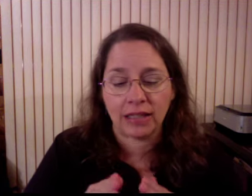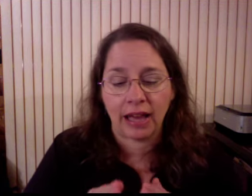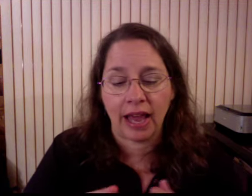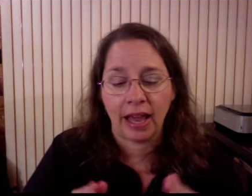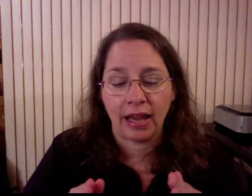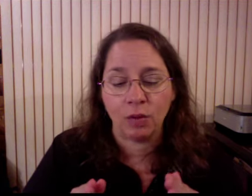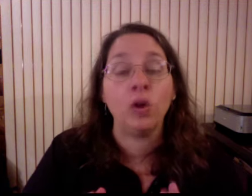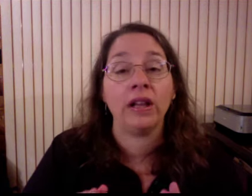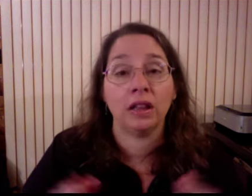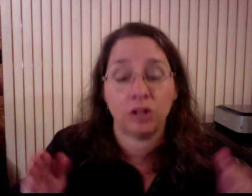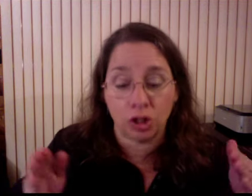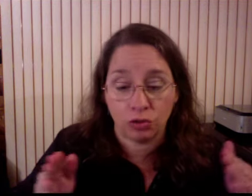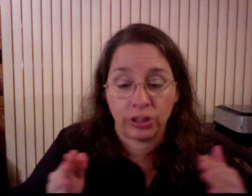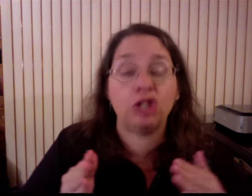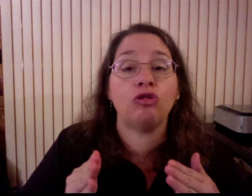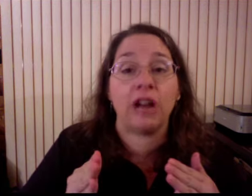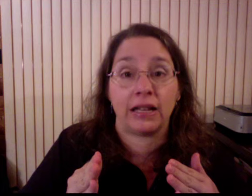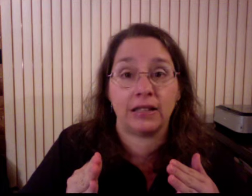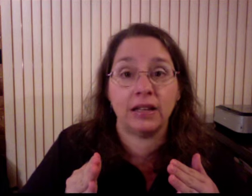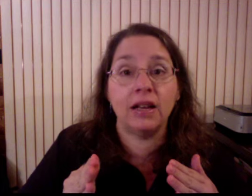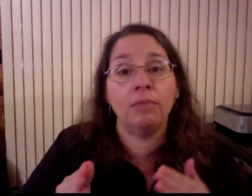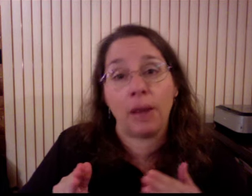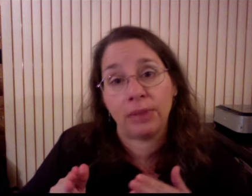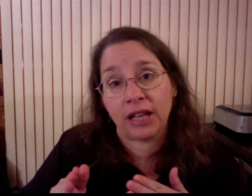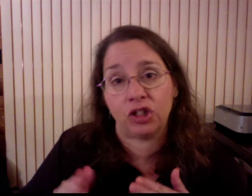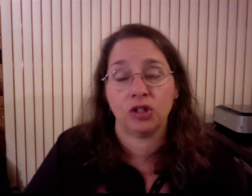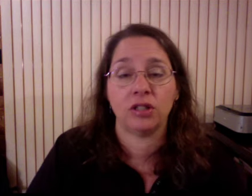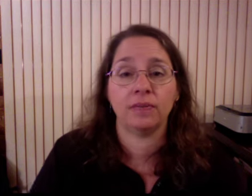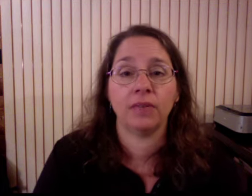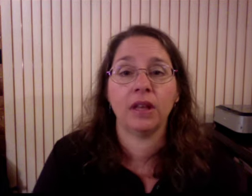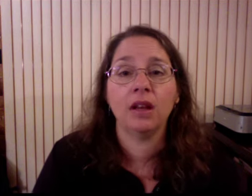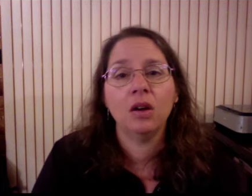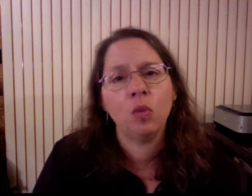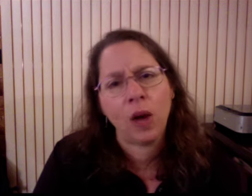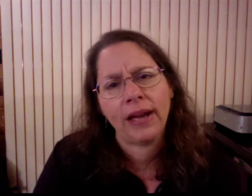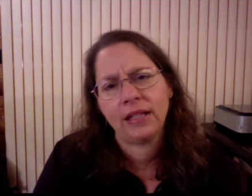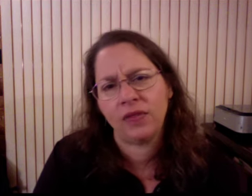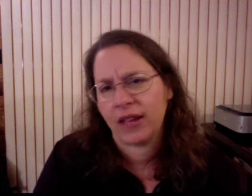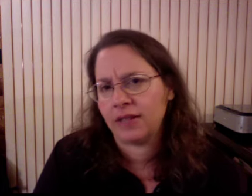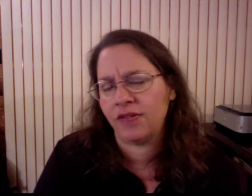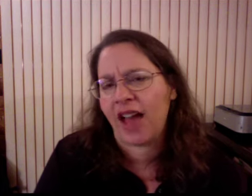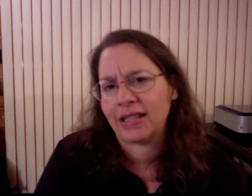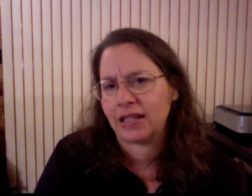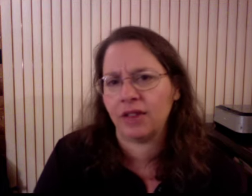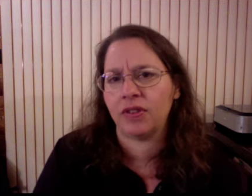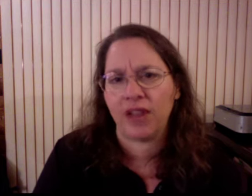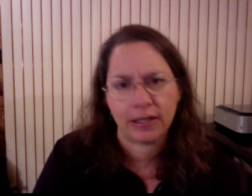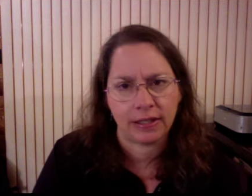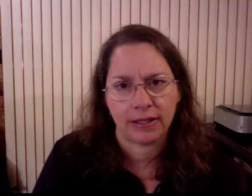a will to restrict my pleasures. What is fasting of the fantasy?